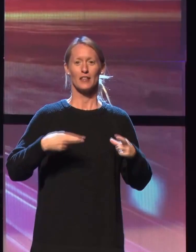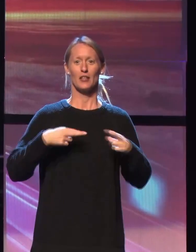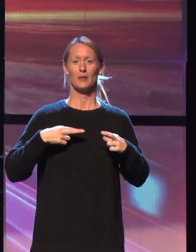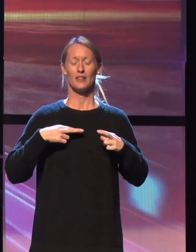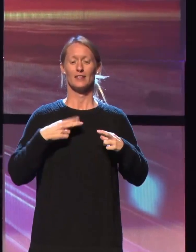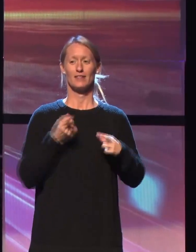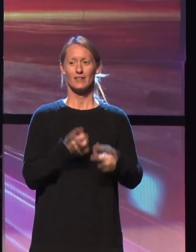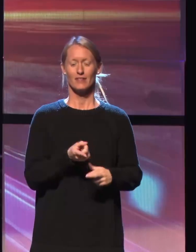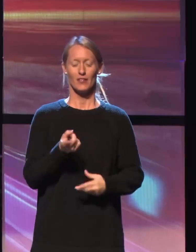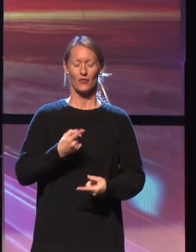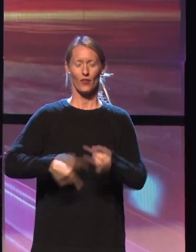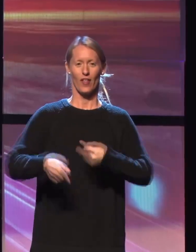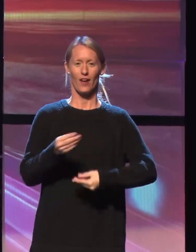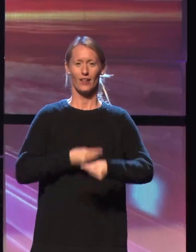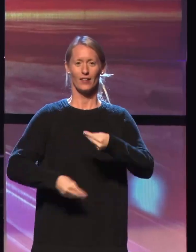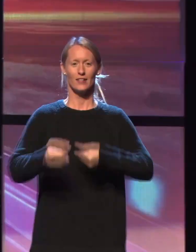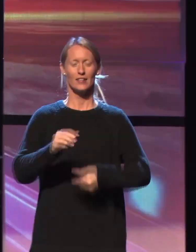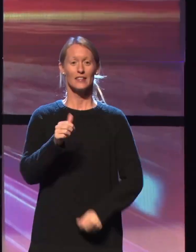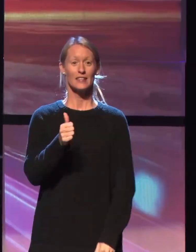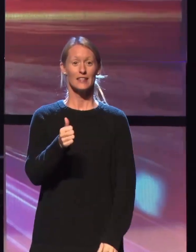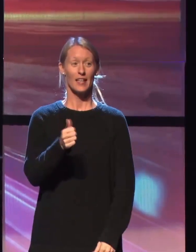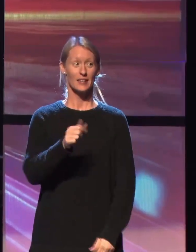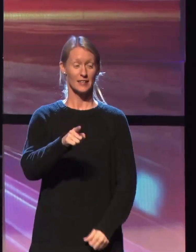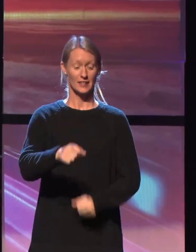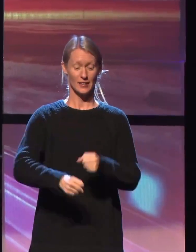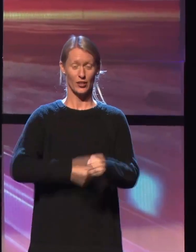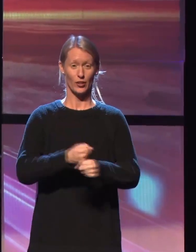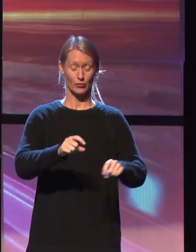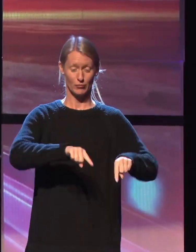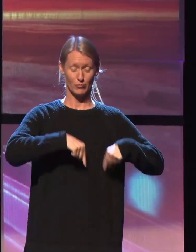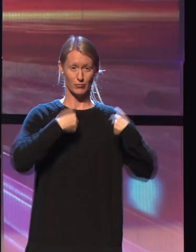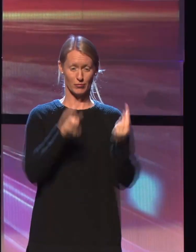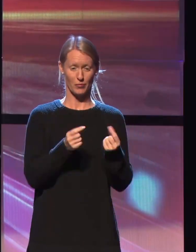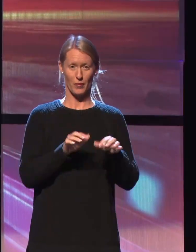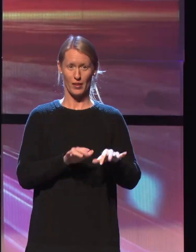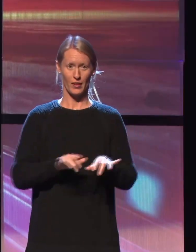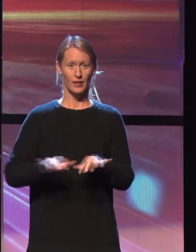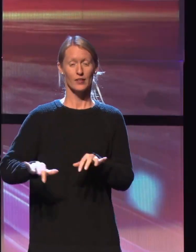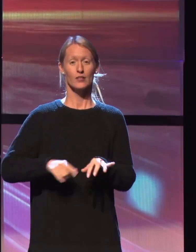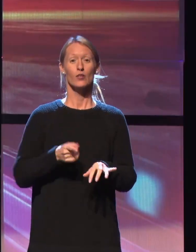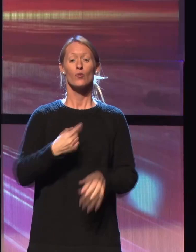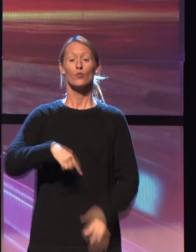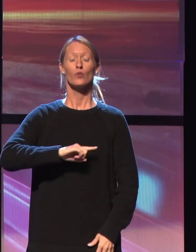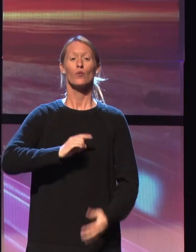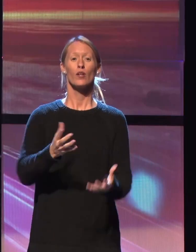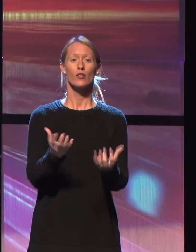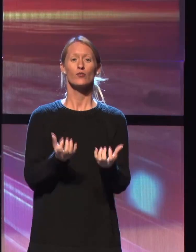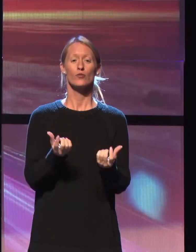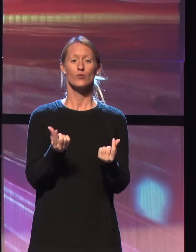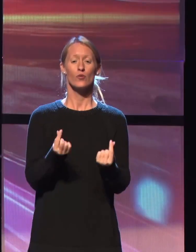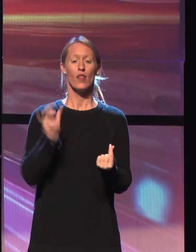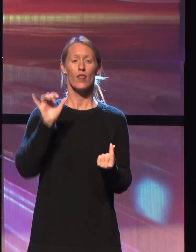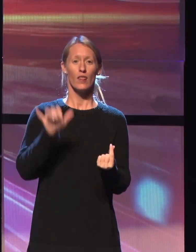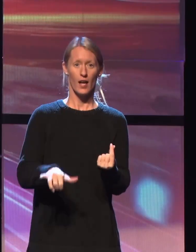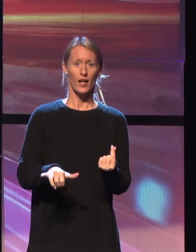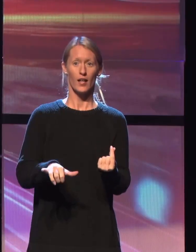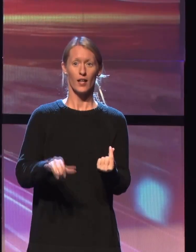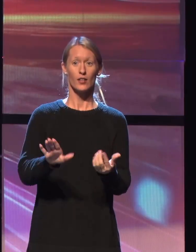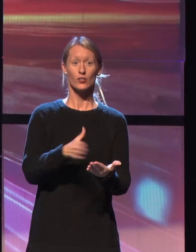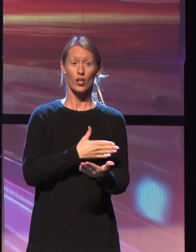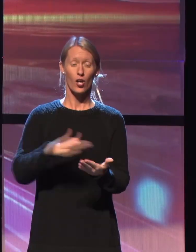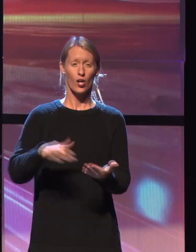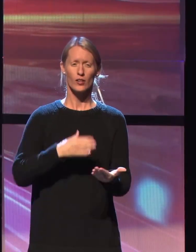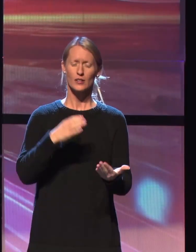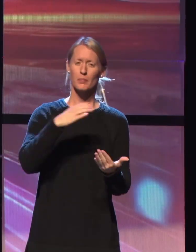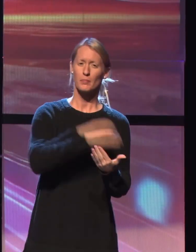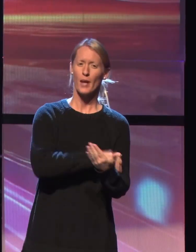about 10 years since I had done that. But we wanted to do that song, and it's a powerful song, right?